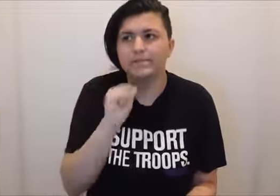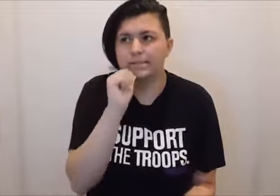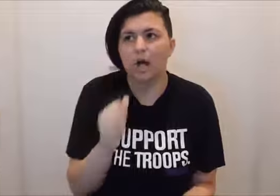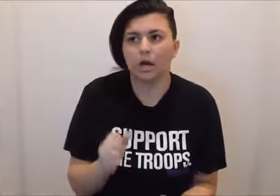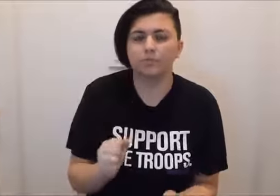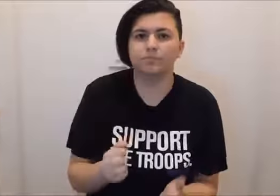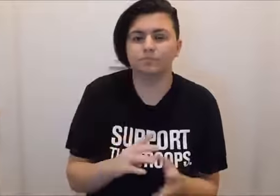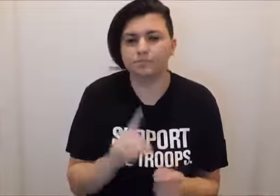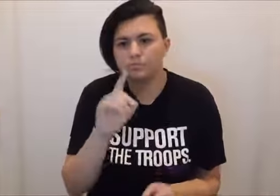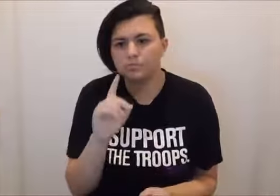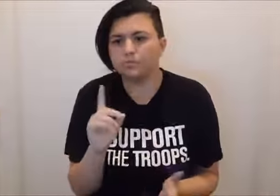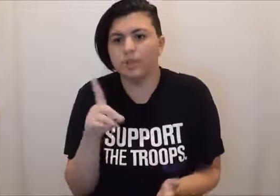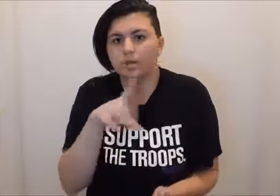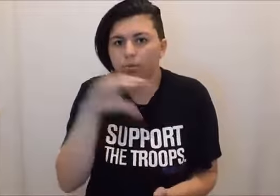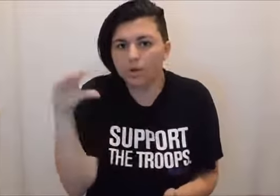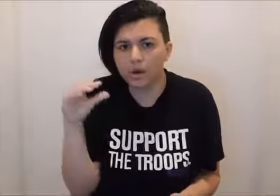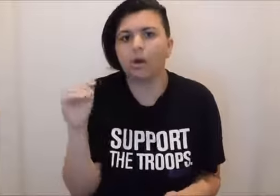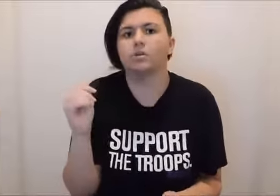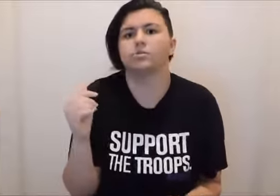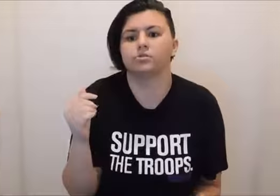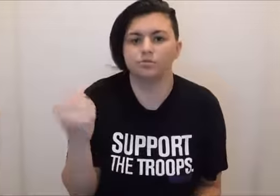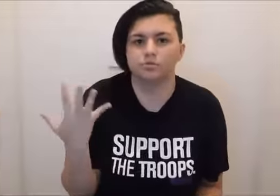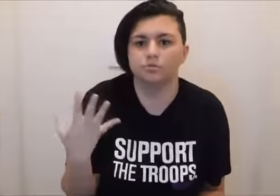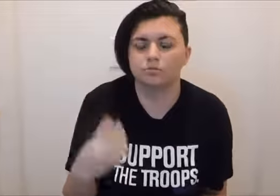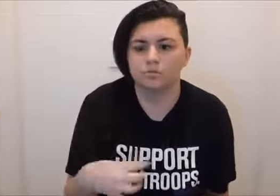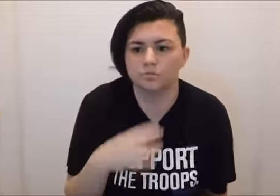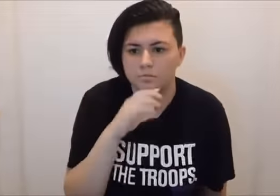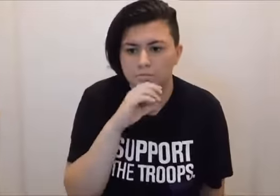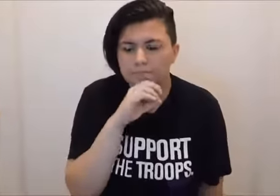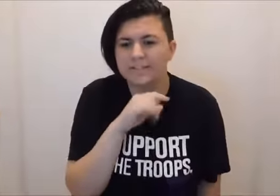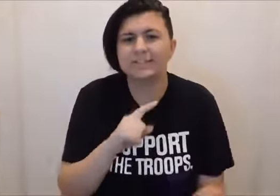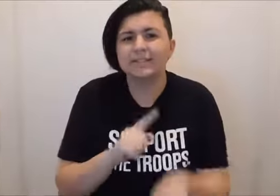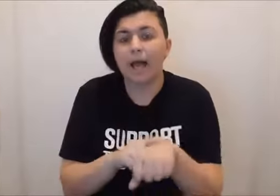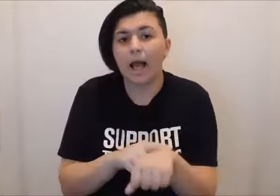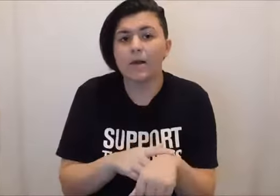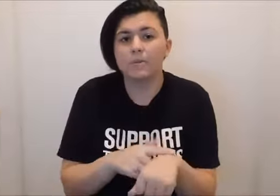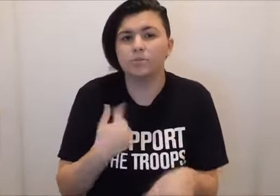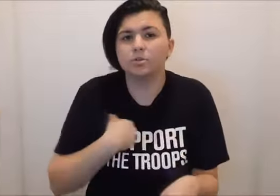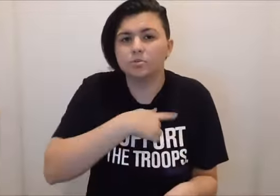And the time period may be a little debatable because we only have